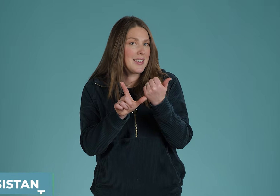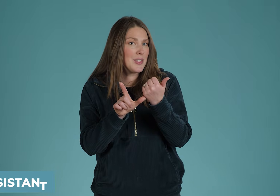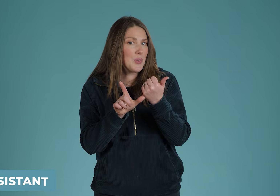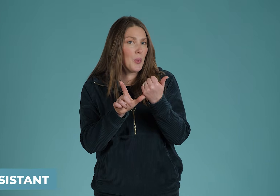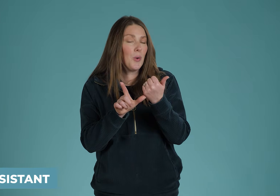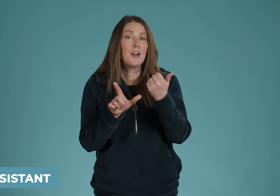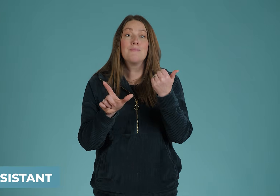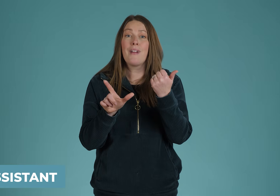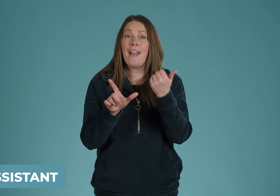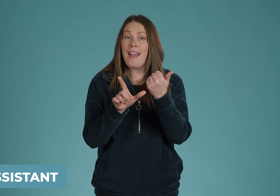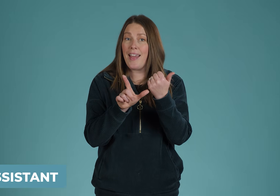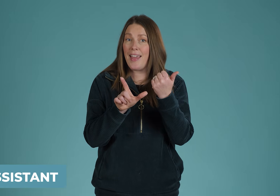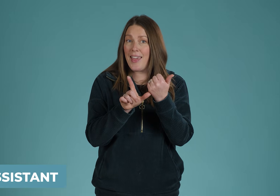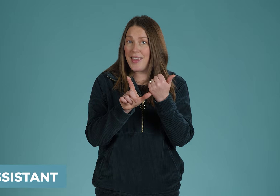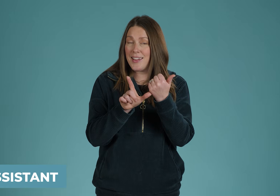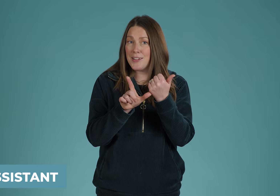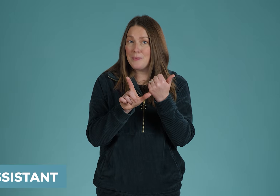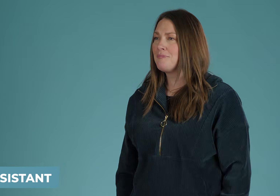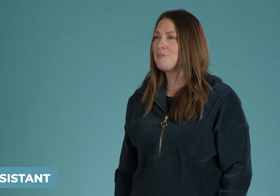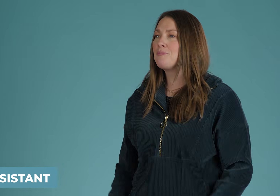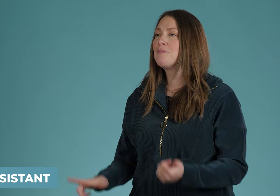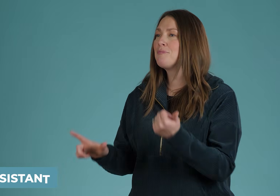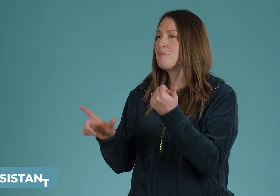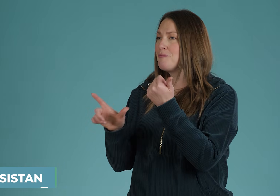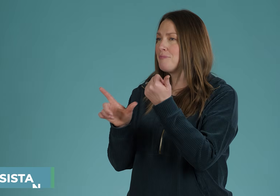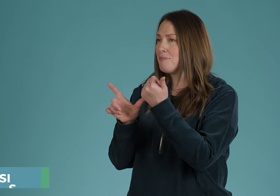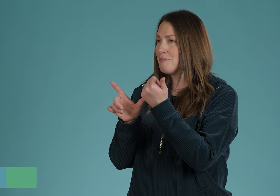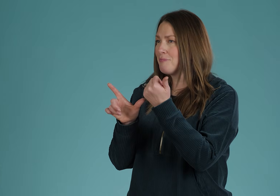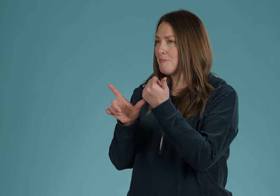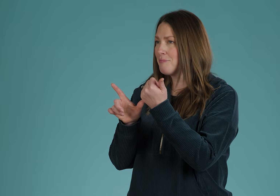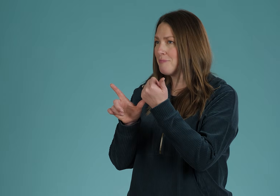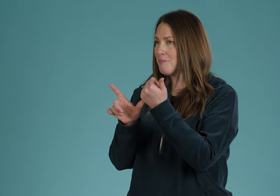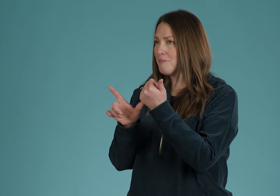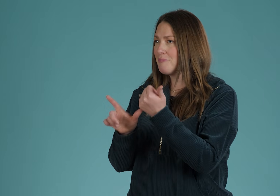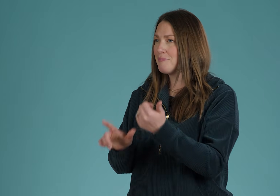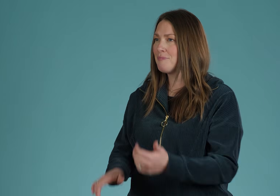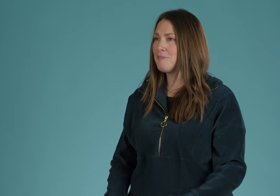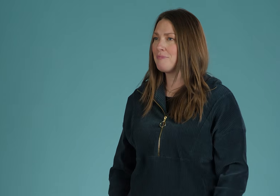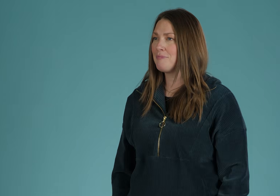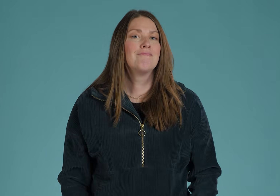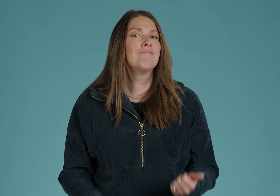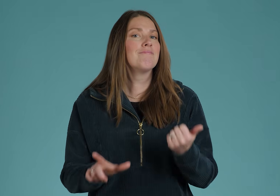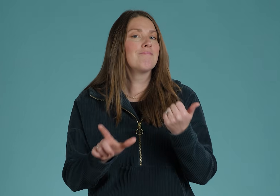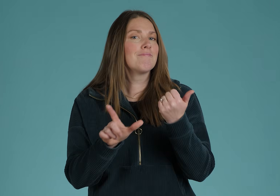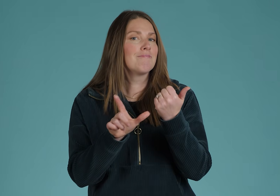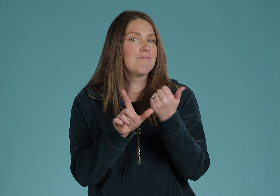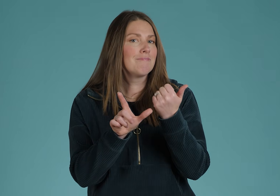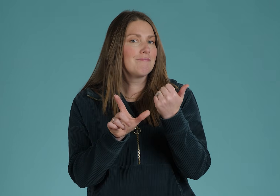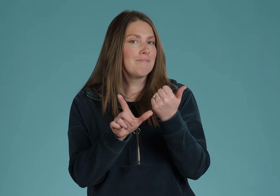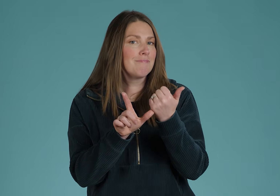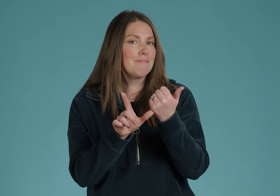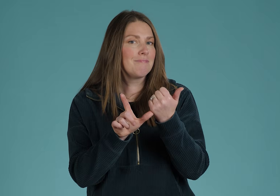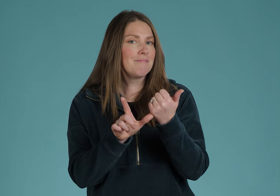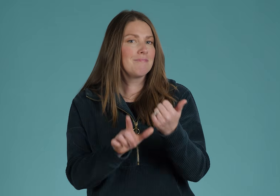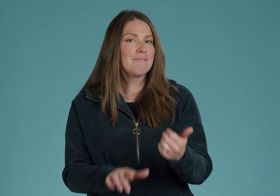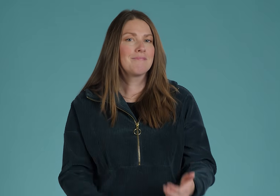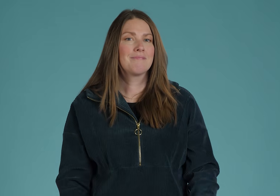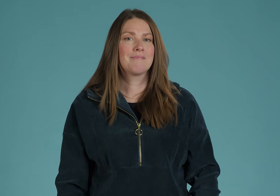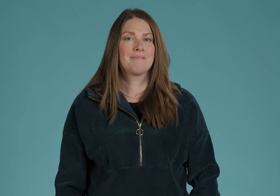Assistant or aide. Your non-dominant hand is an A and your dominant is an L pushing up on the